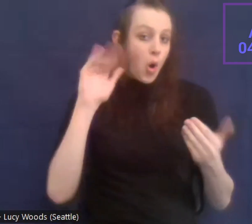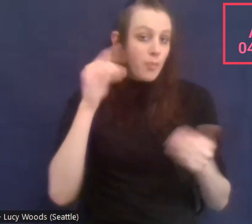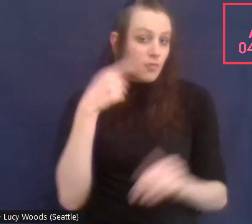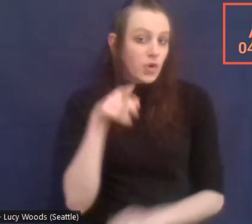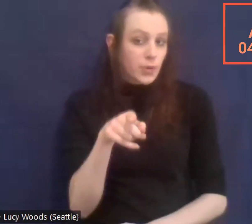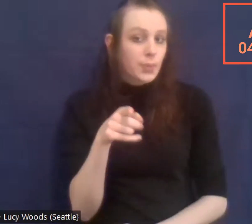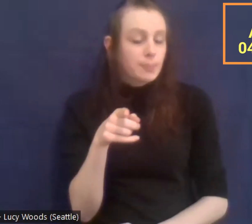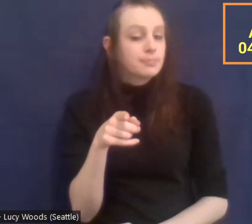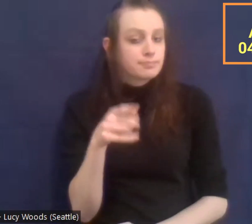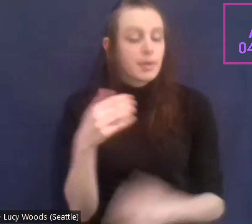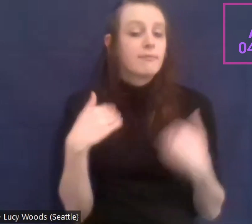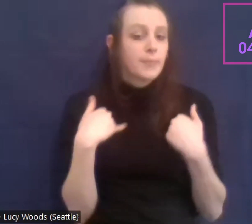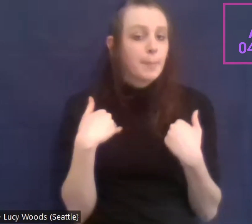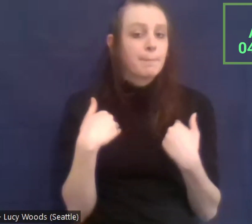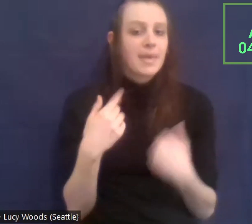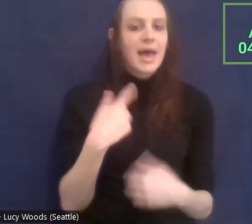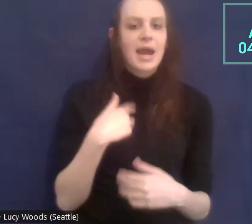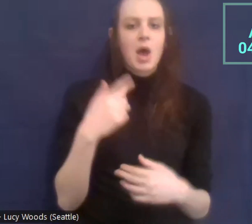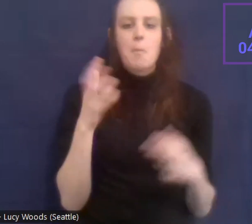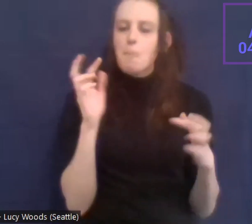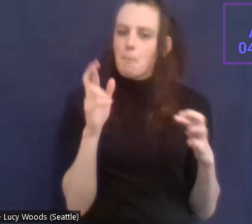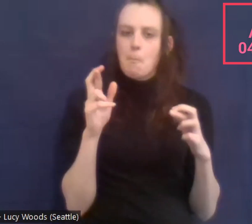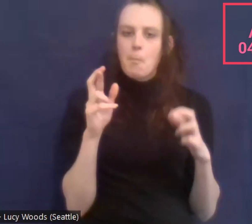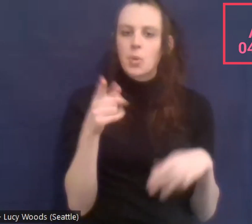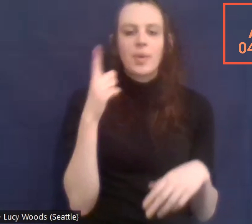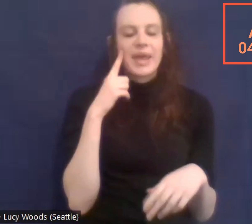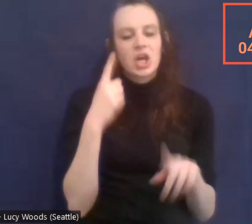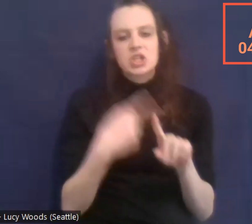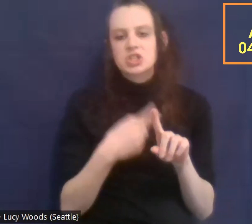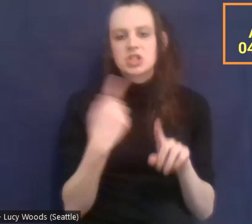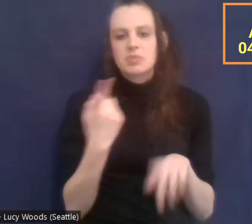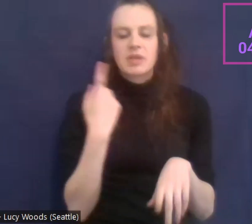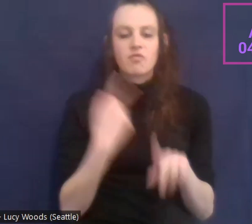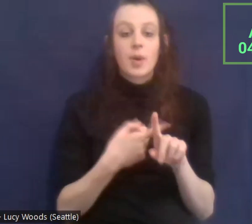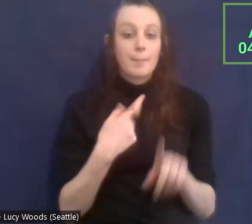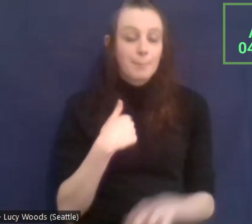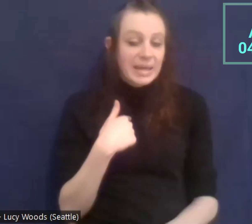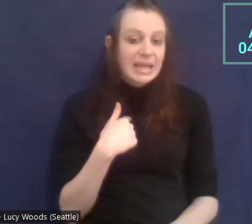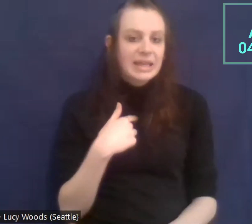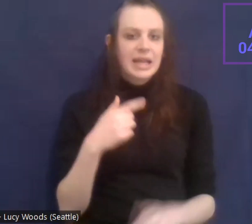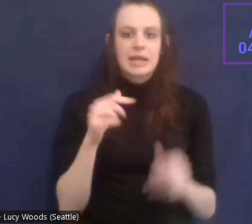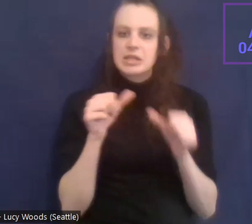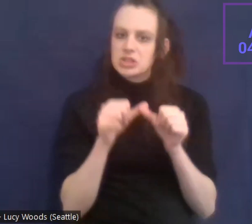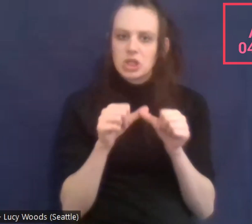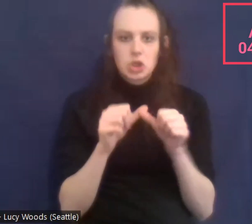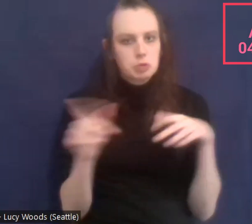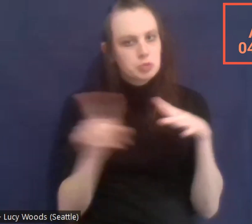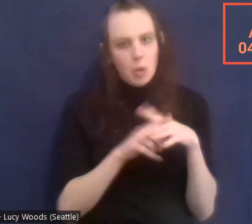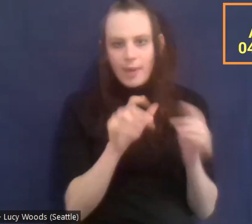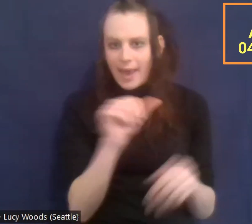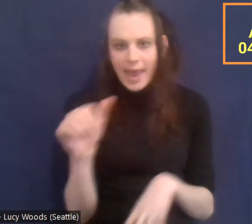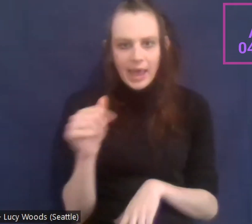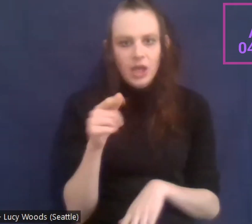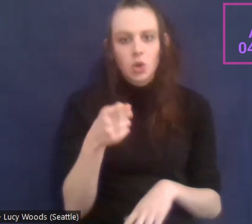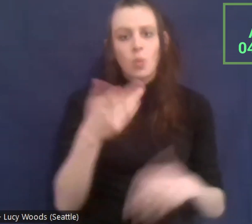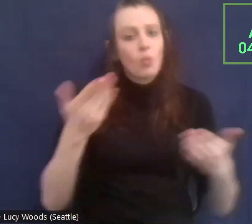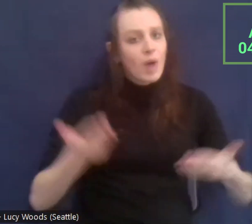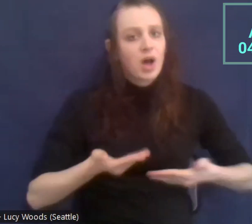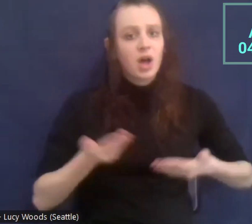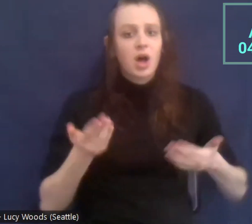something from me that keeps you coming back to Alcoholics Anonymous, and just know that you're welcome and wanted here, regardless. Um,